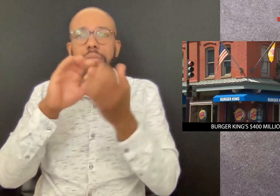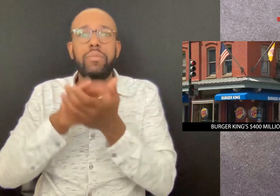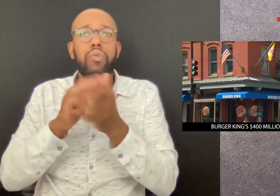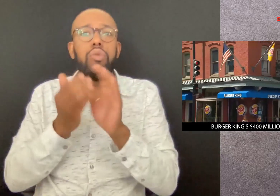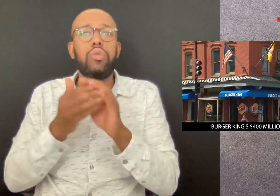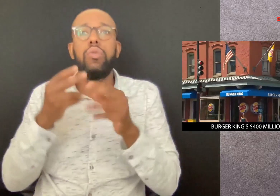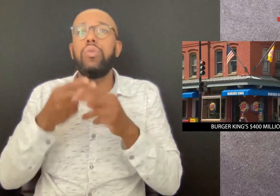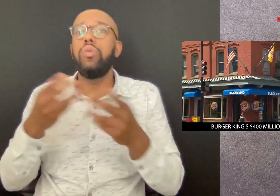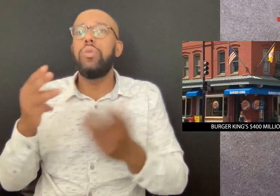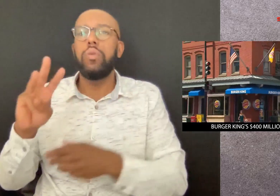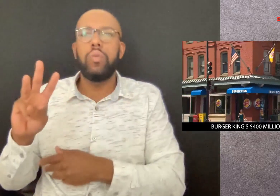again